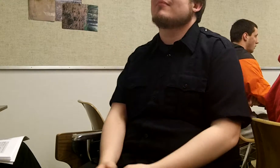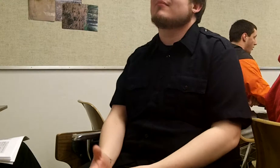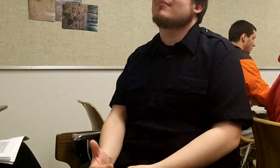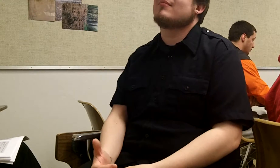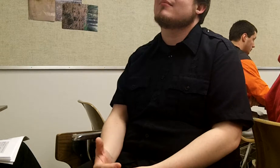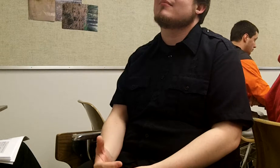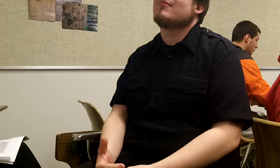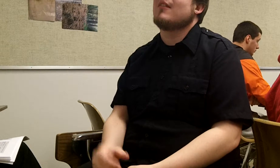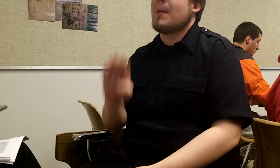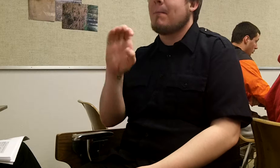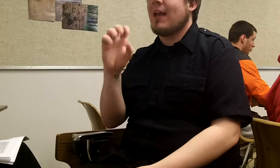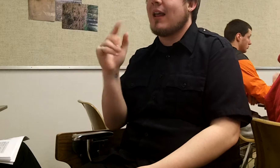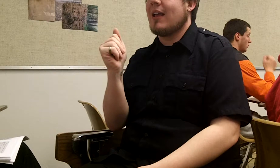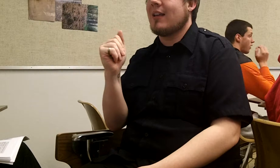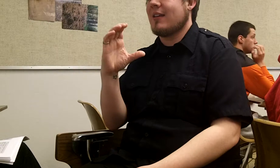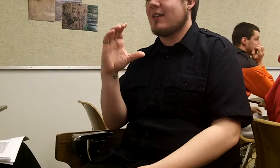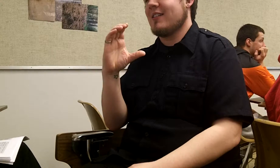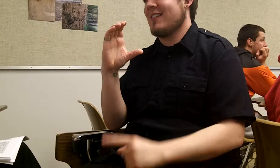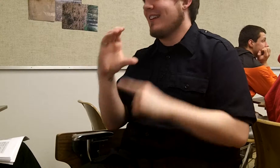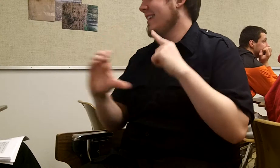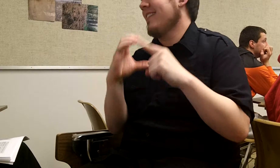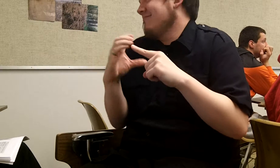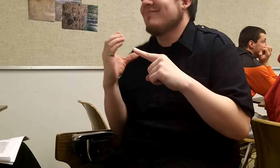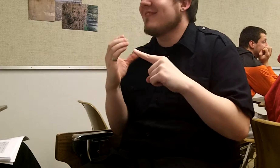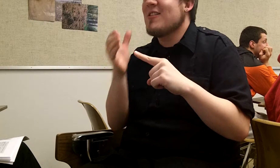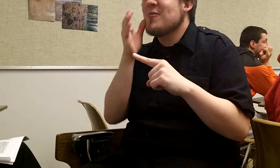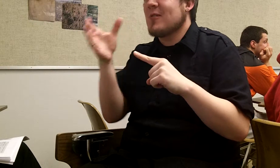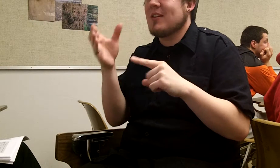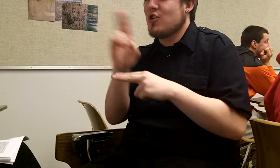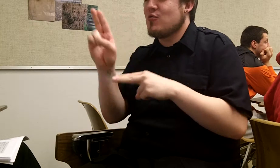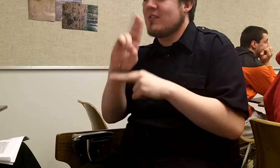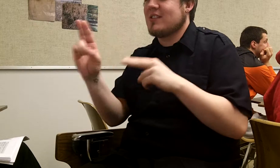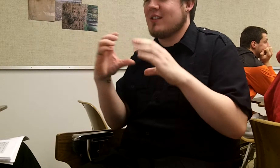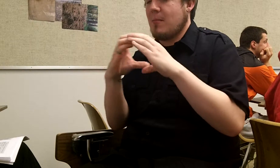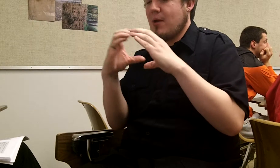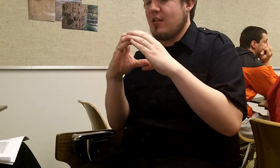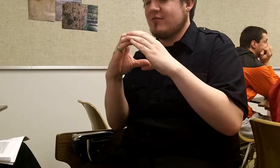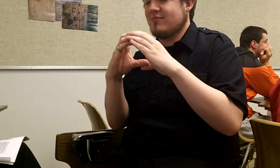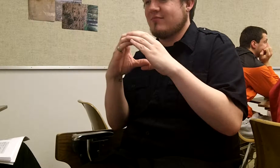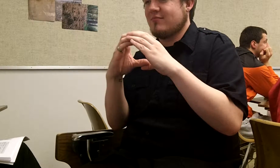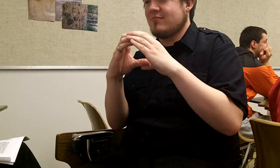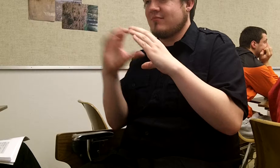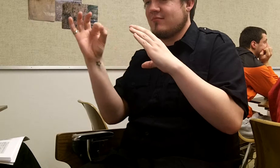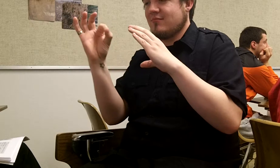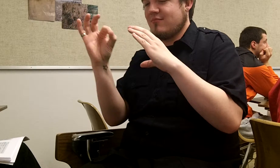so beta-catenin is actually going to be the molecule that's going to carry the signal into the nucleus. So if beta-catenin is being